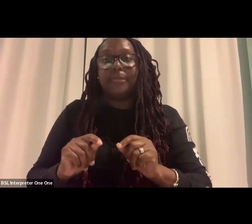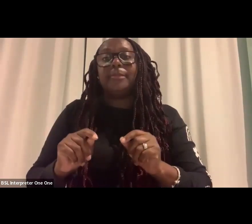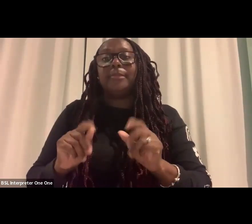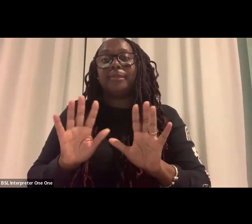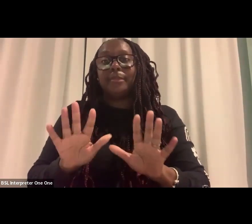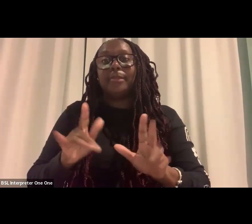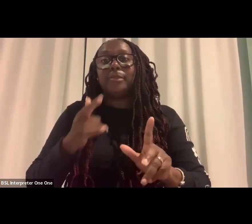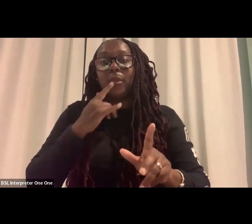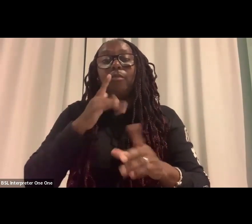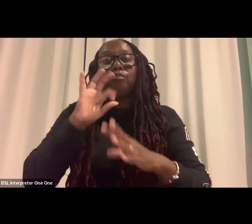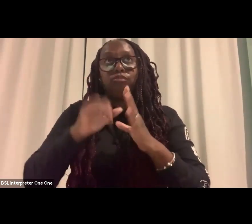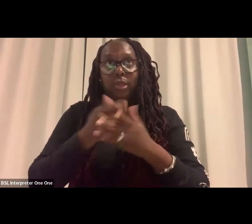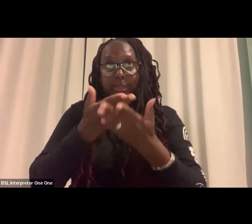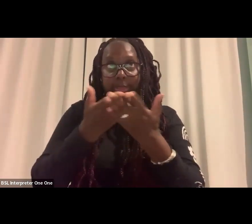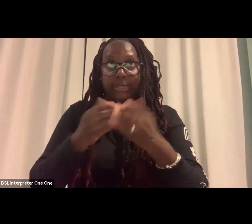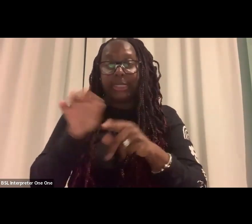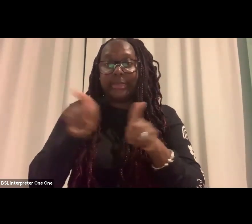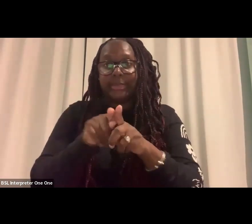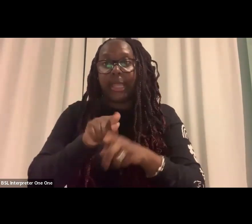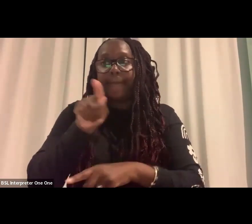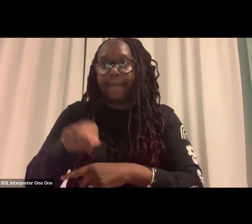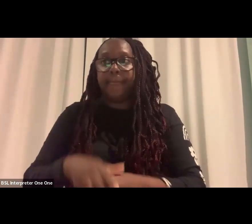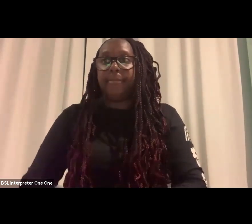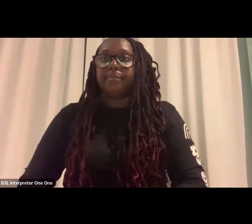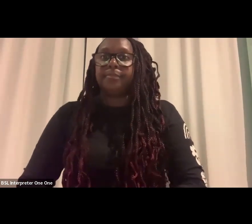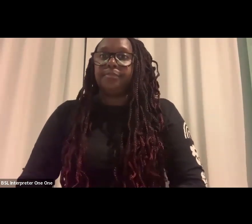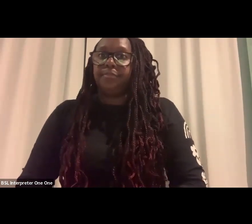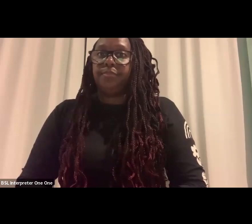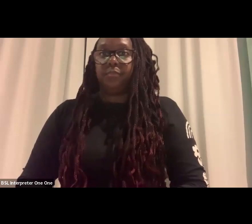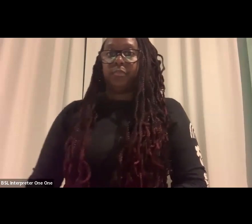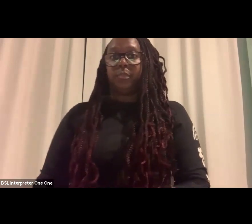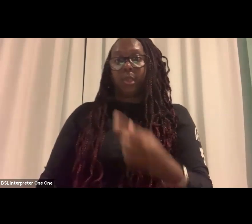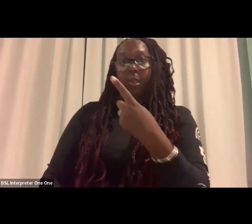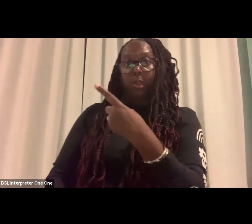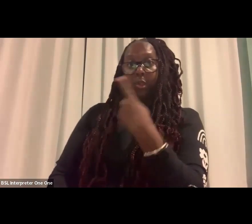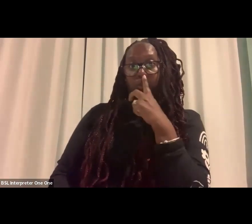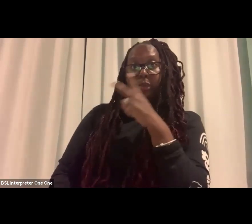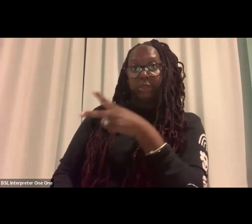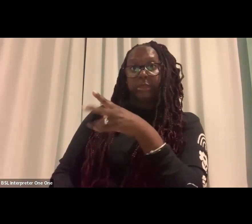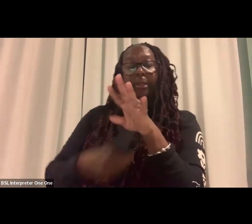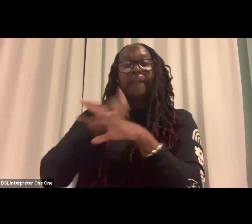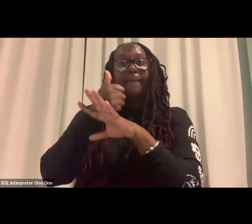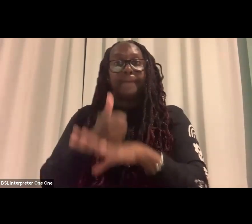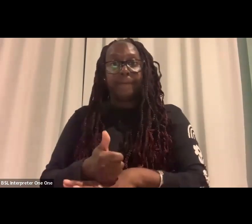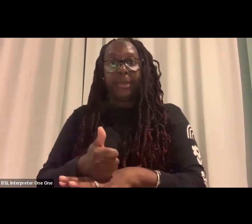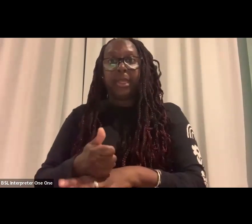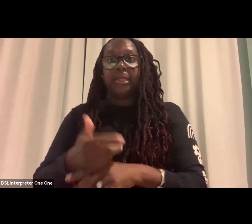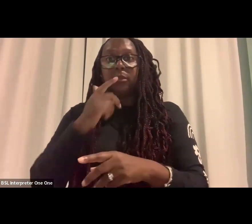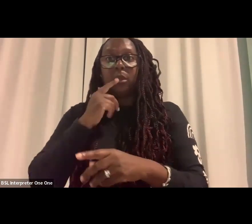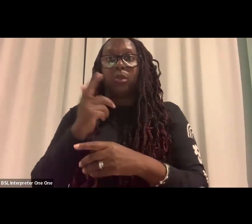prioritization of the projects still on study. As you can see on the screen, it is based on